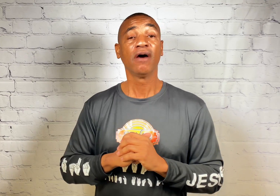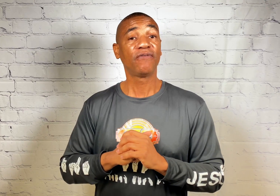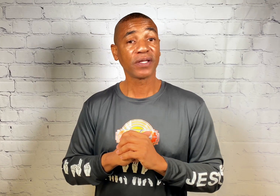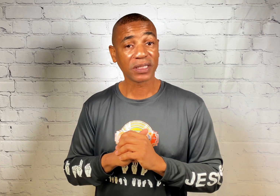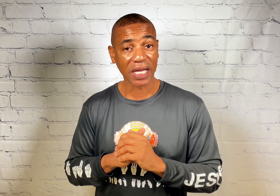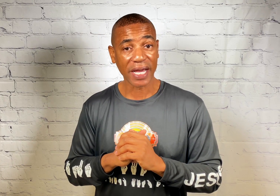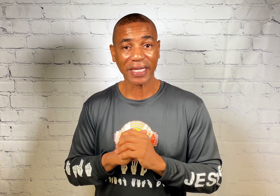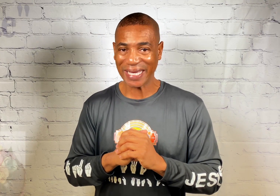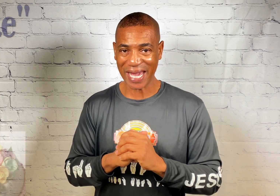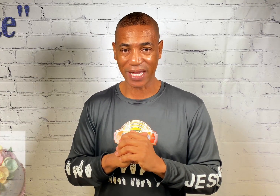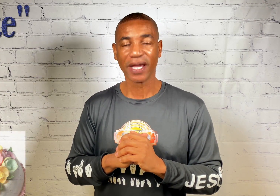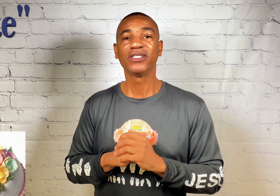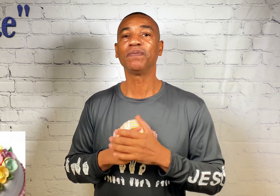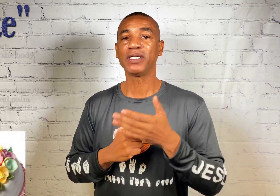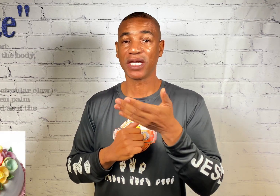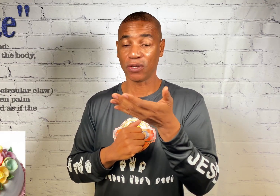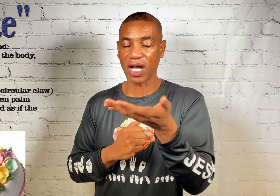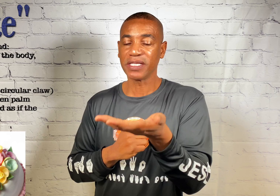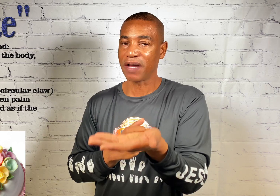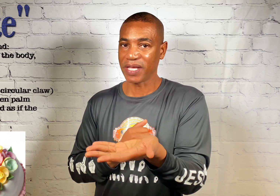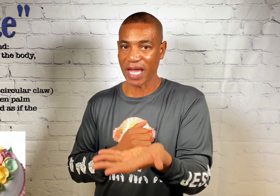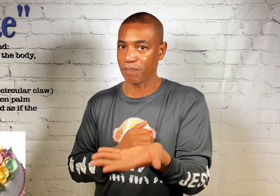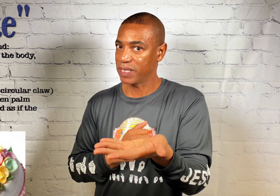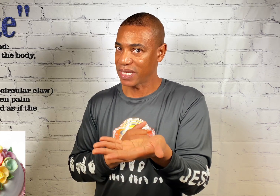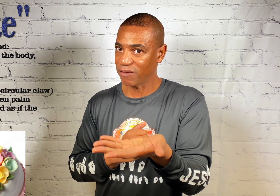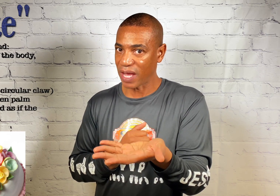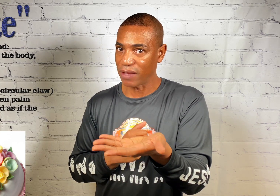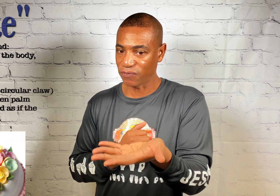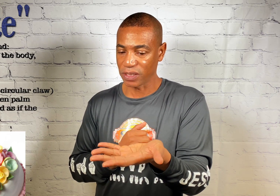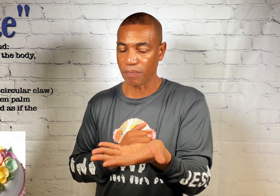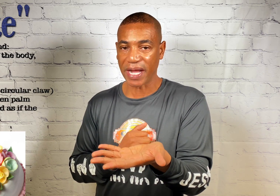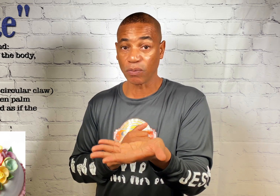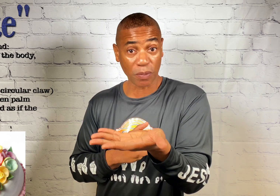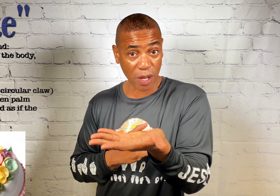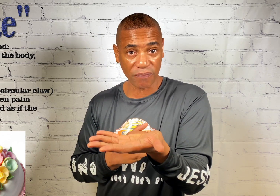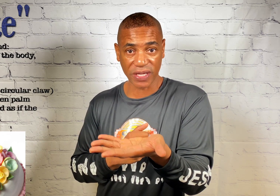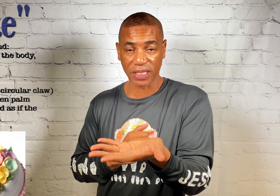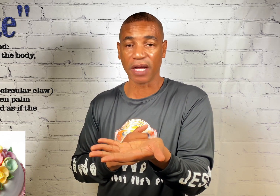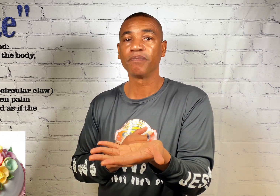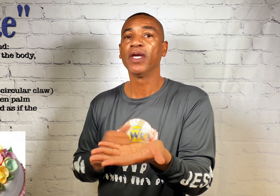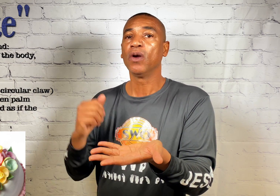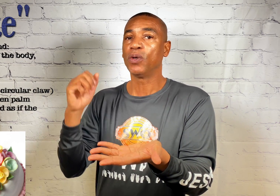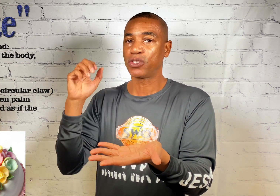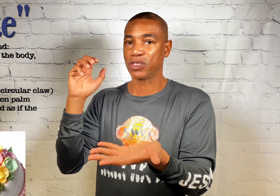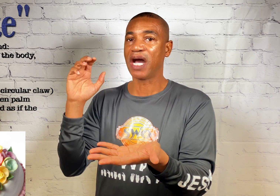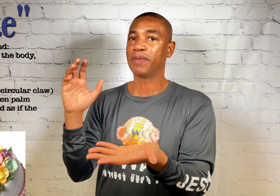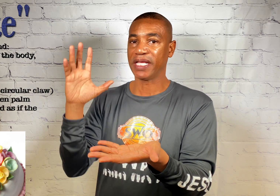For the sign cake, simply take your non-dominant hand, place that out in front of the body with the palm facing up. With your dominant